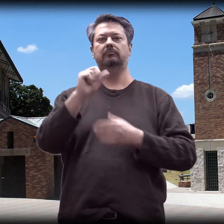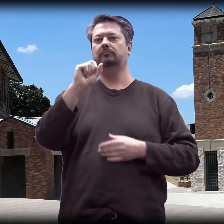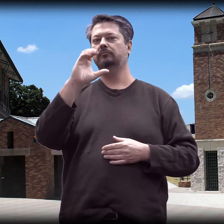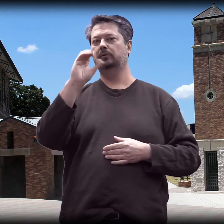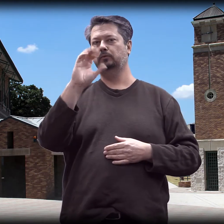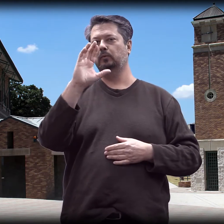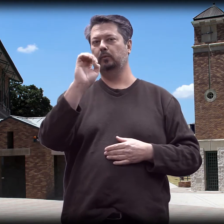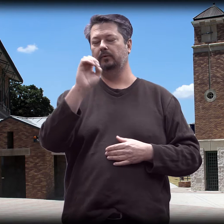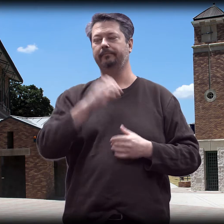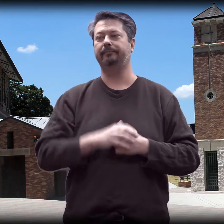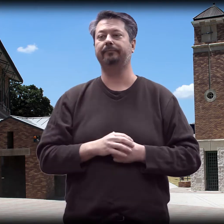affirm a score.